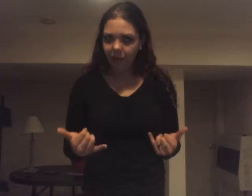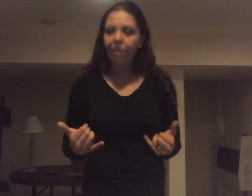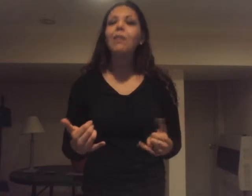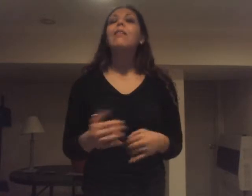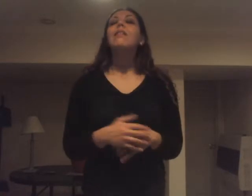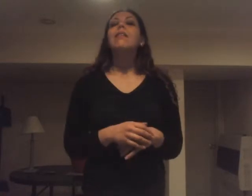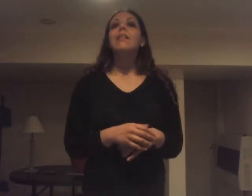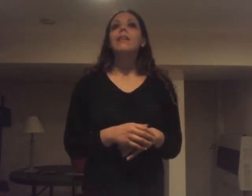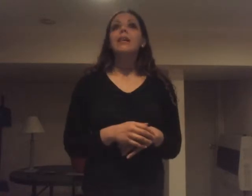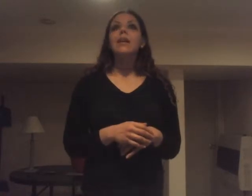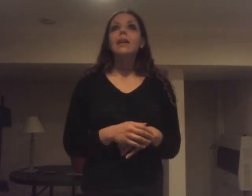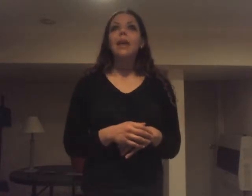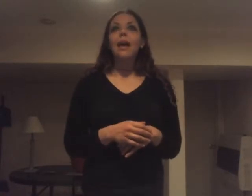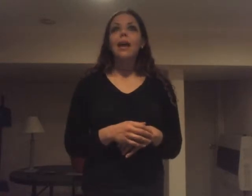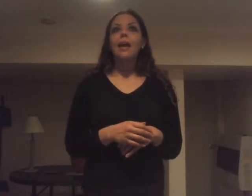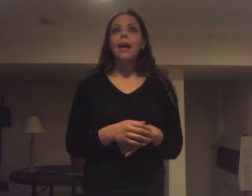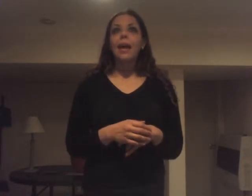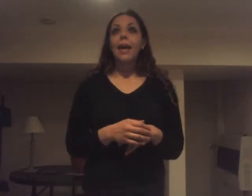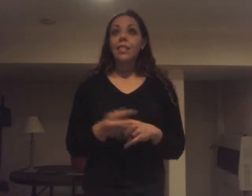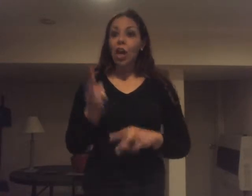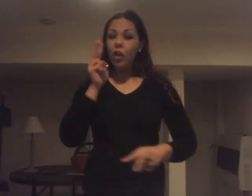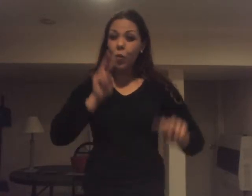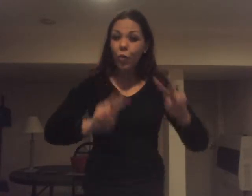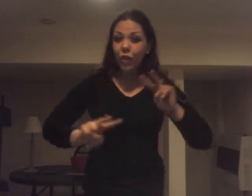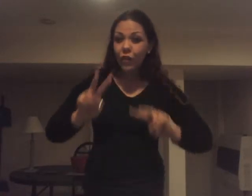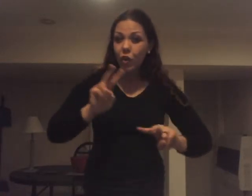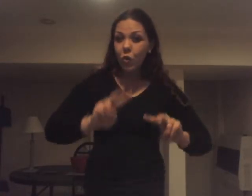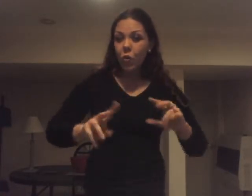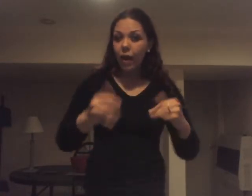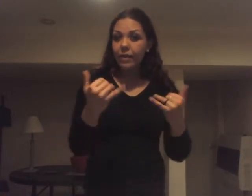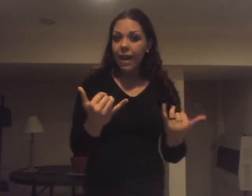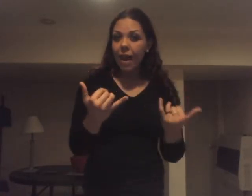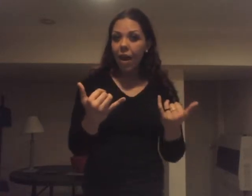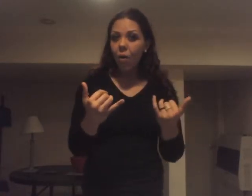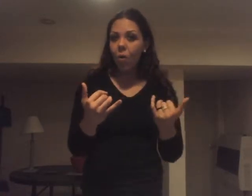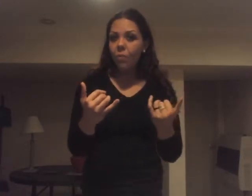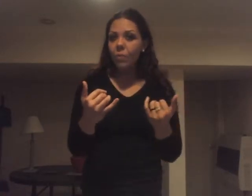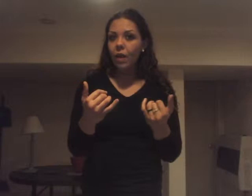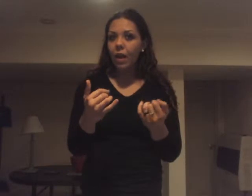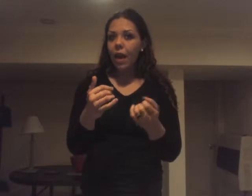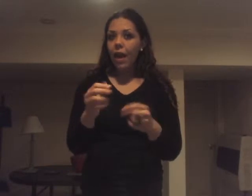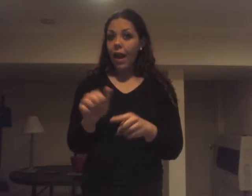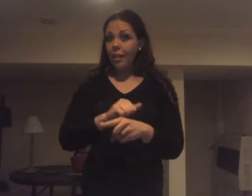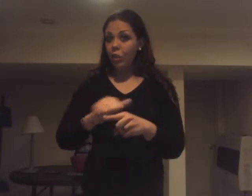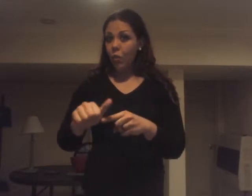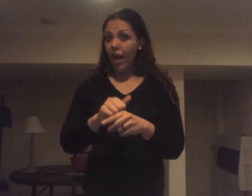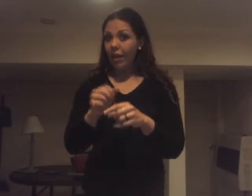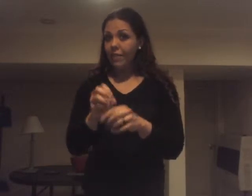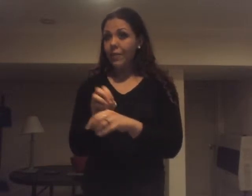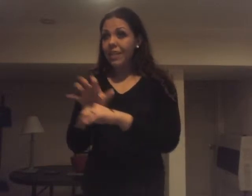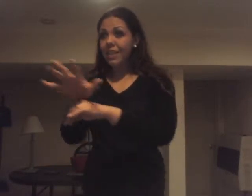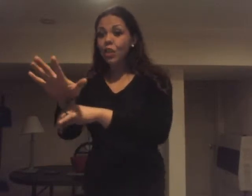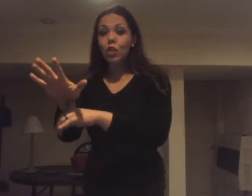It's under review at the moment, and drafts have been issued by the APA task force. We're expecting the